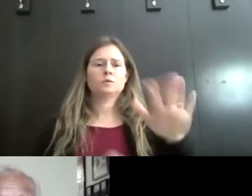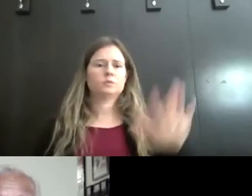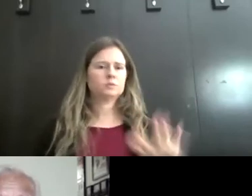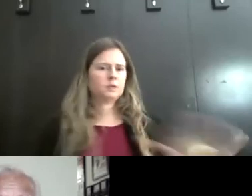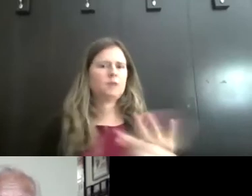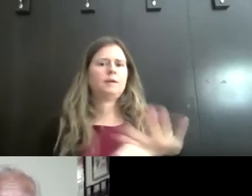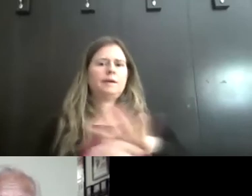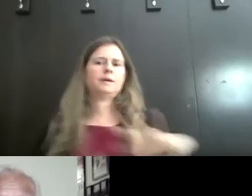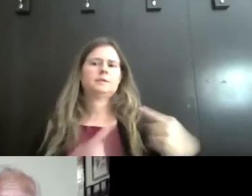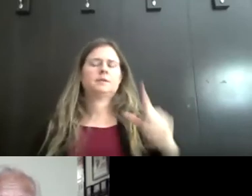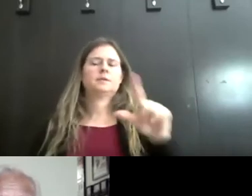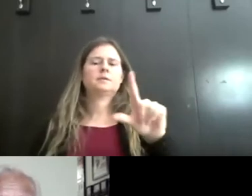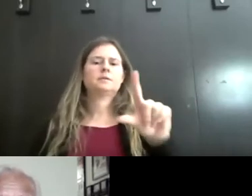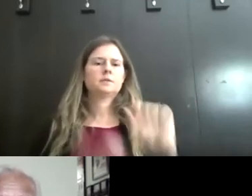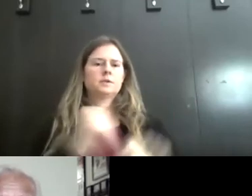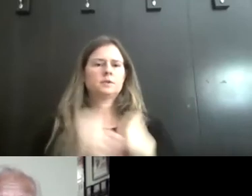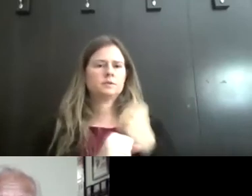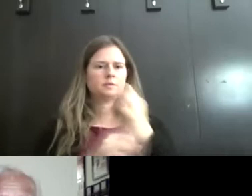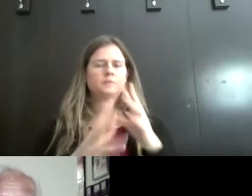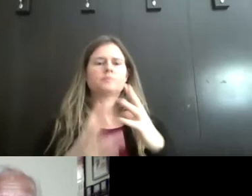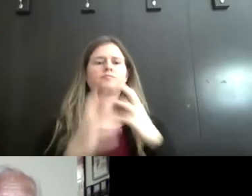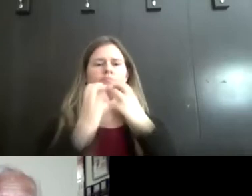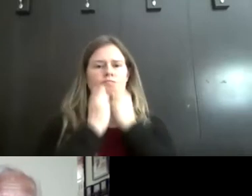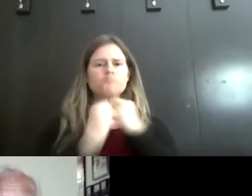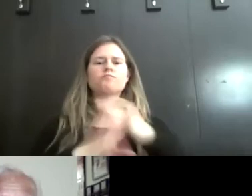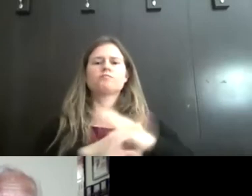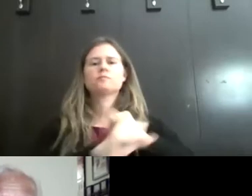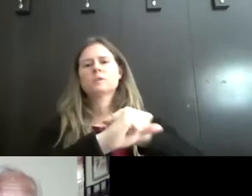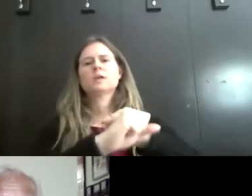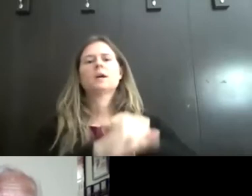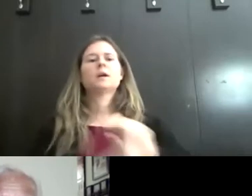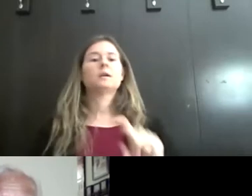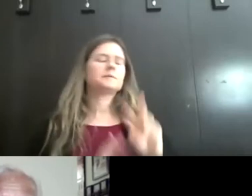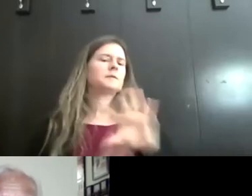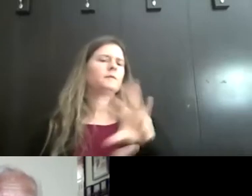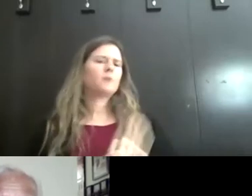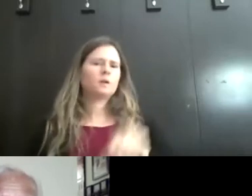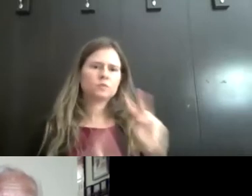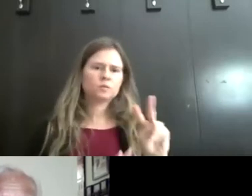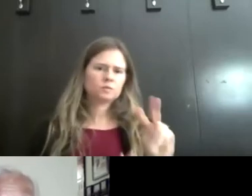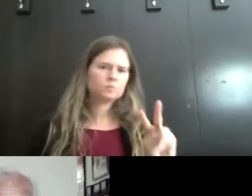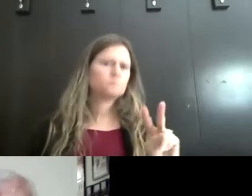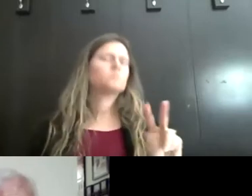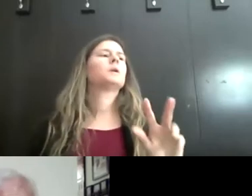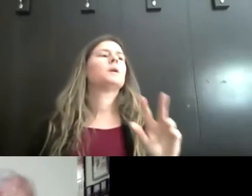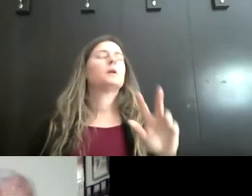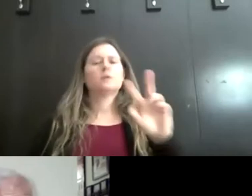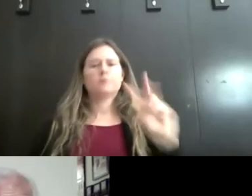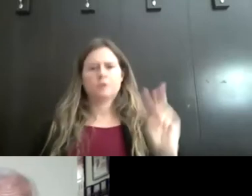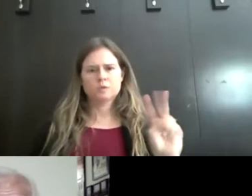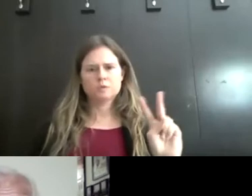and has been a consultant and monitor on sites in Ventura, in Los Angeles, in Santa